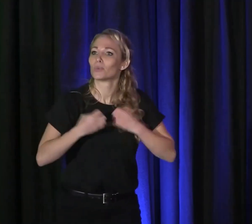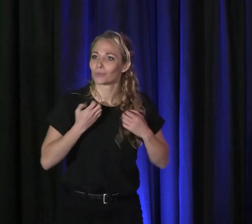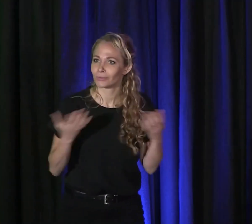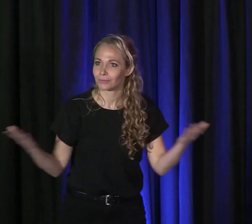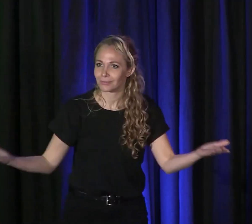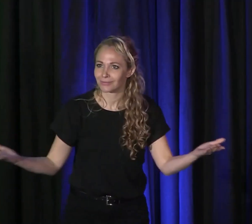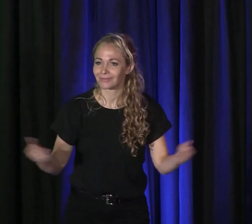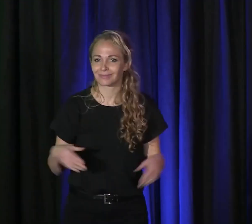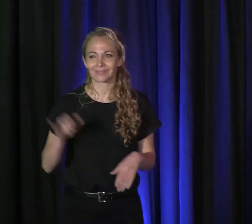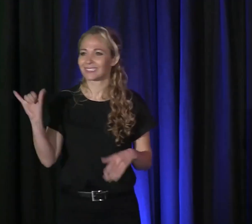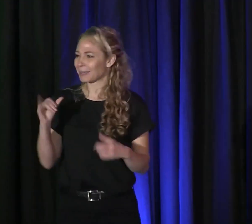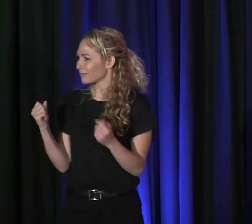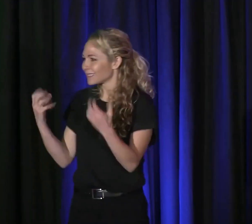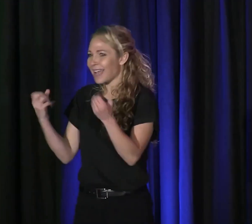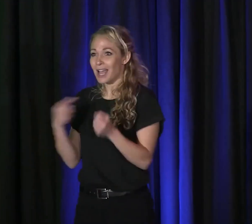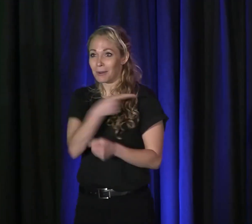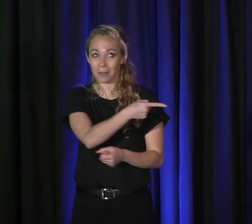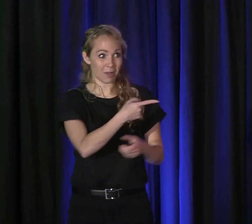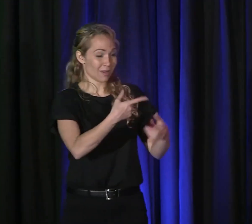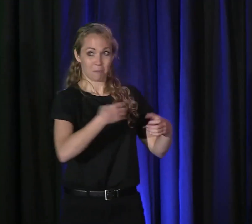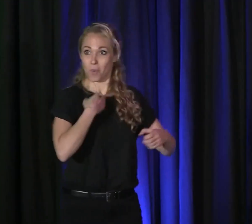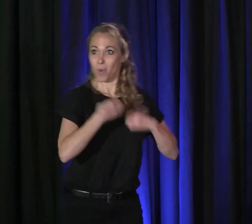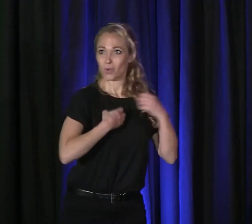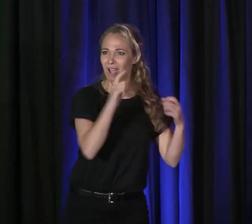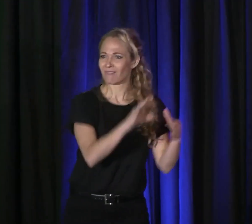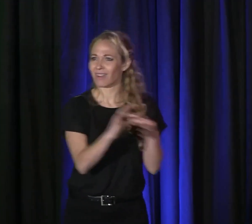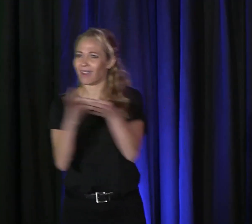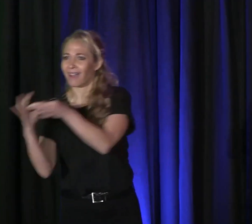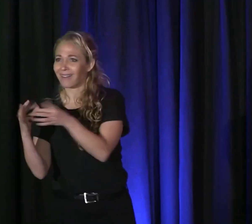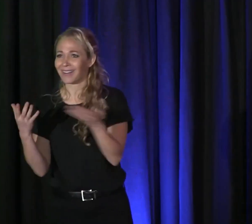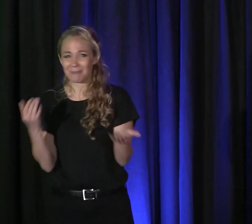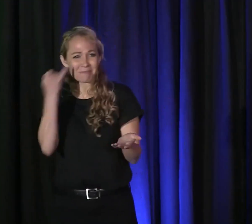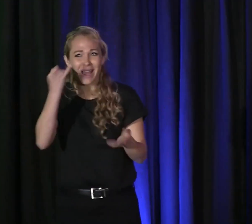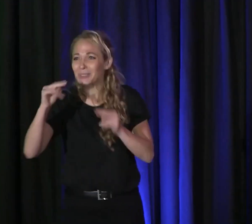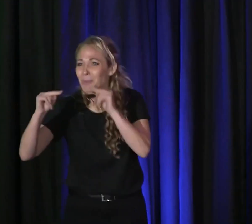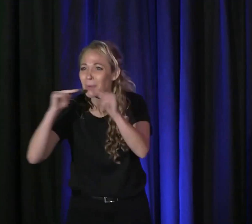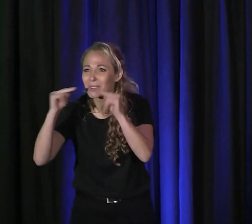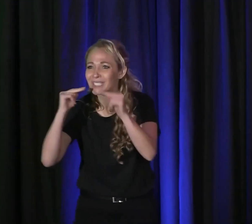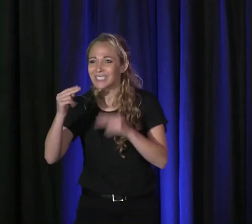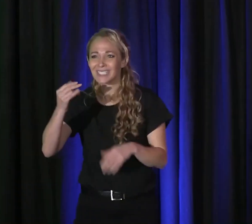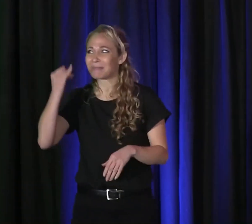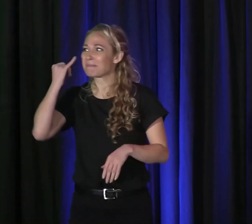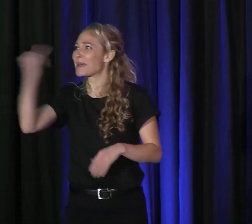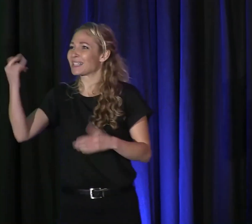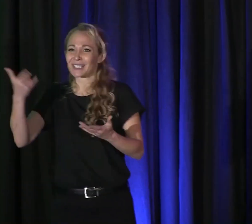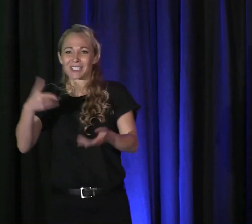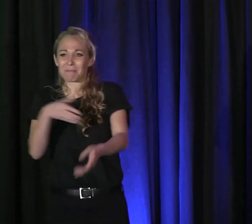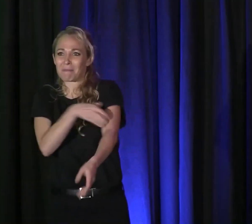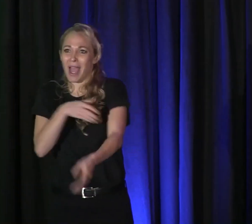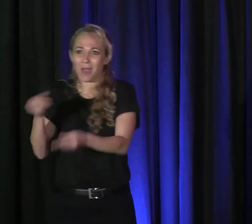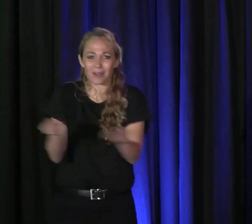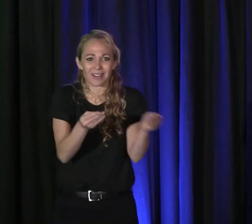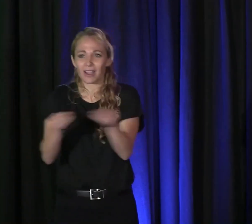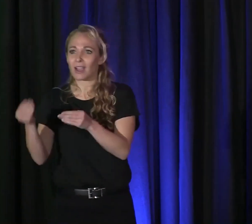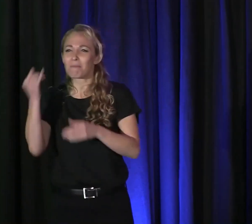that emotion into ASL. And if the deaf client signs something, I have to interpret that correctly